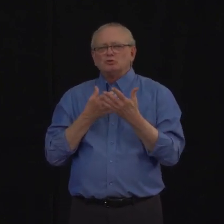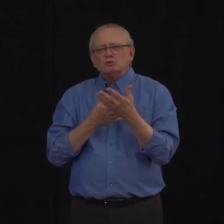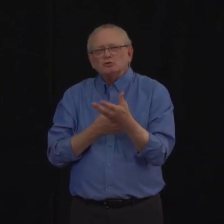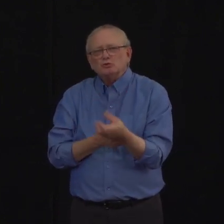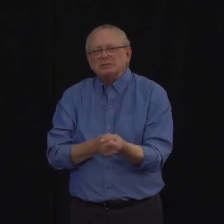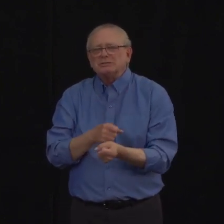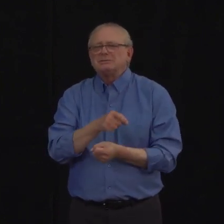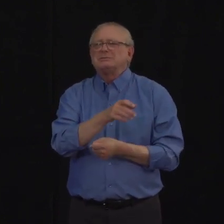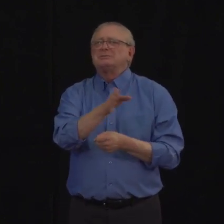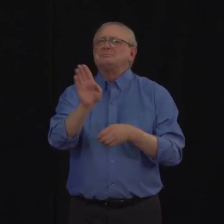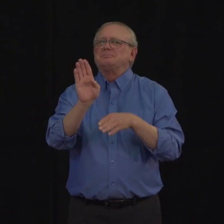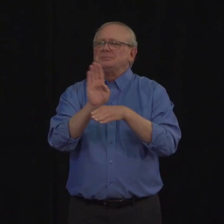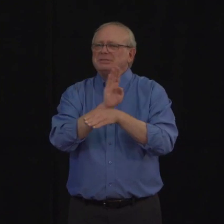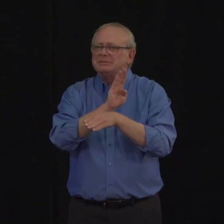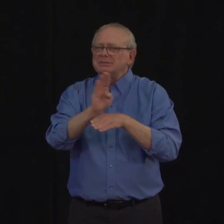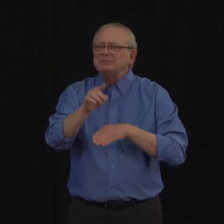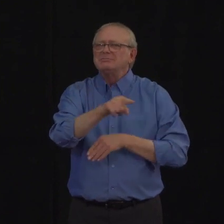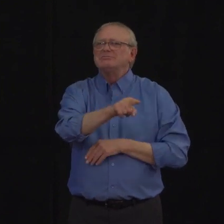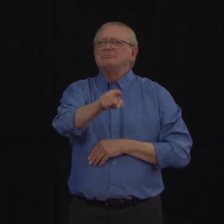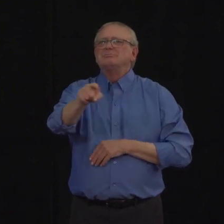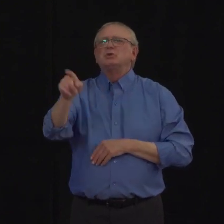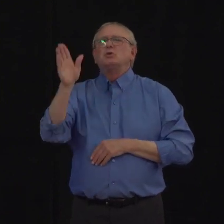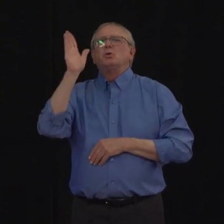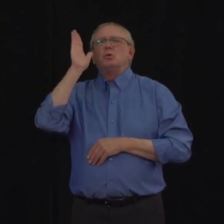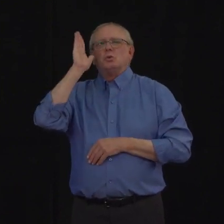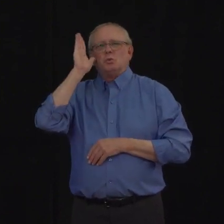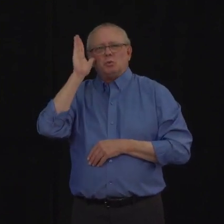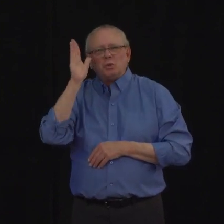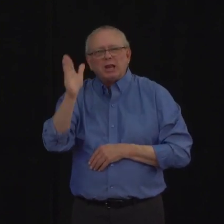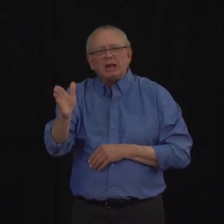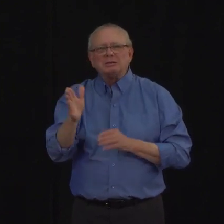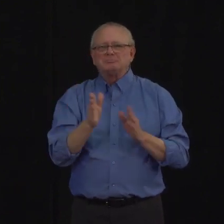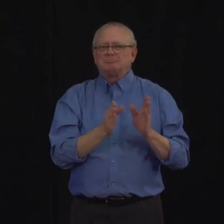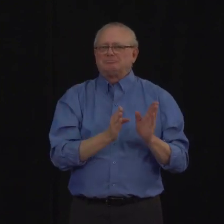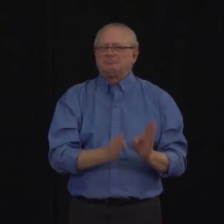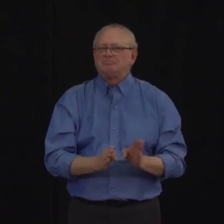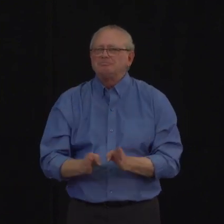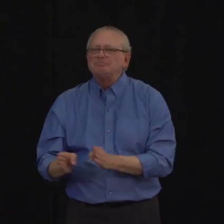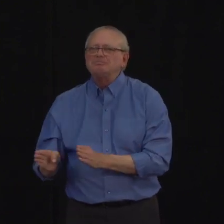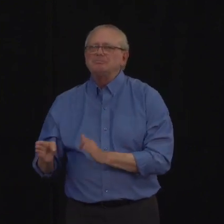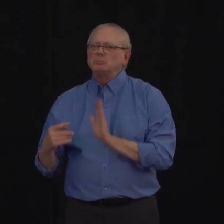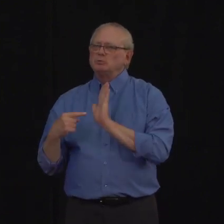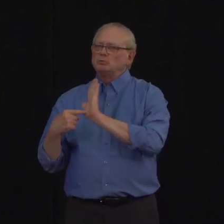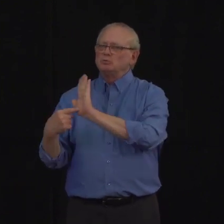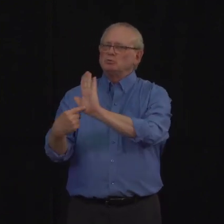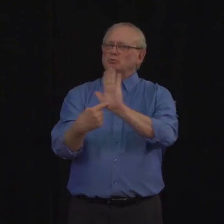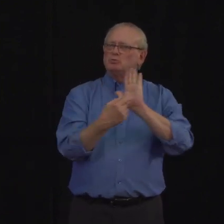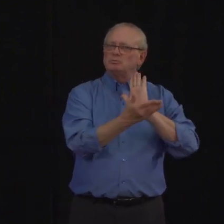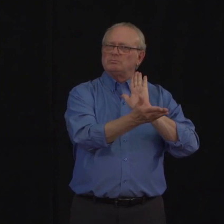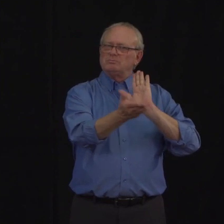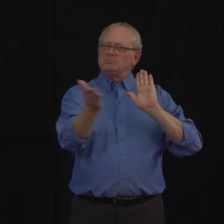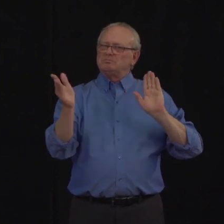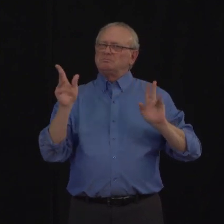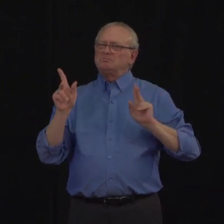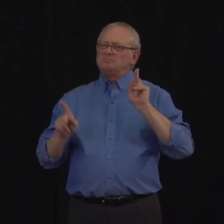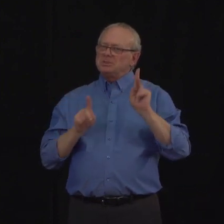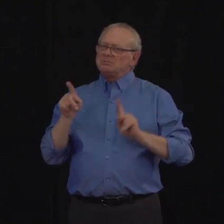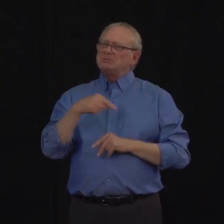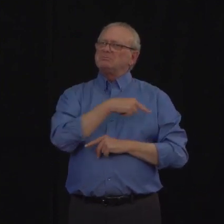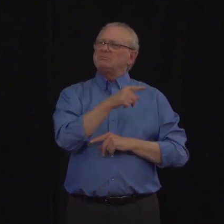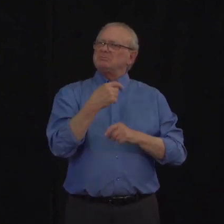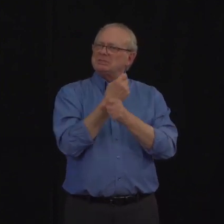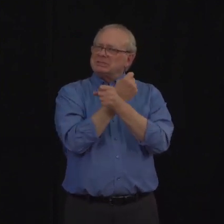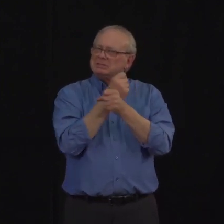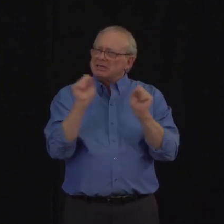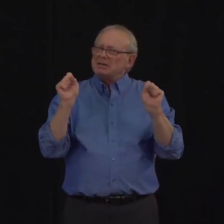to go. And so I think there's going to be a competitive advantage to businesses who are able to showcase the measures that they're taking to keep their employees